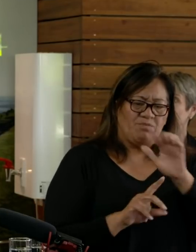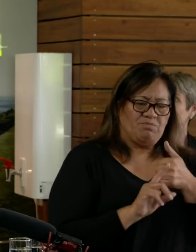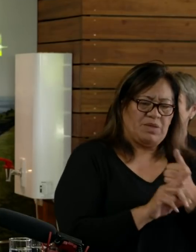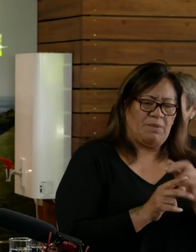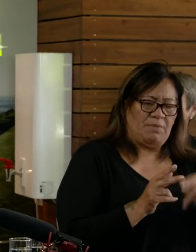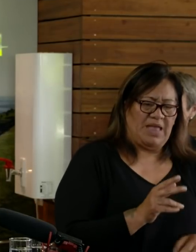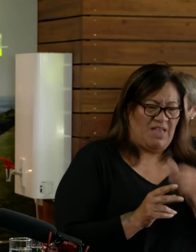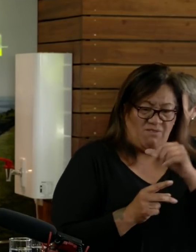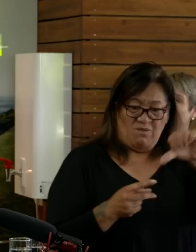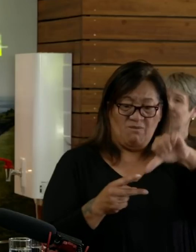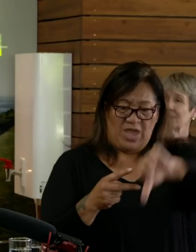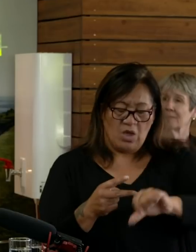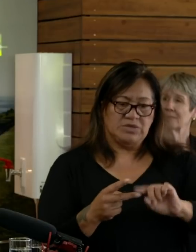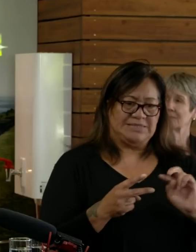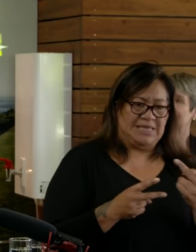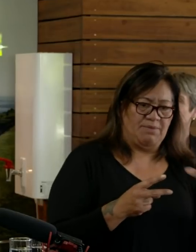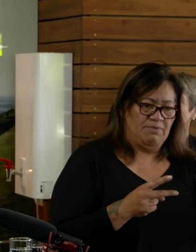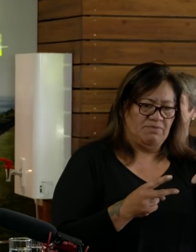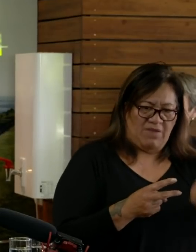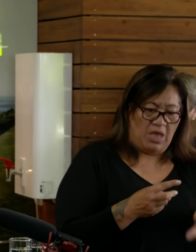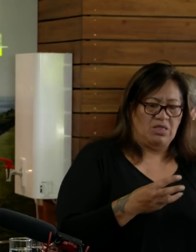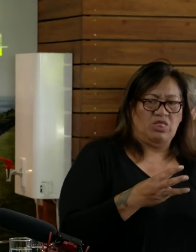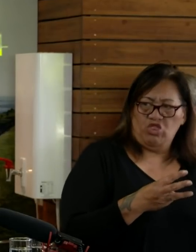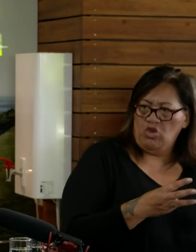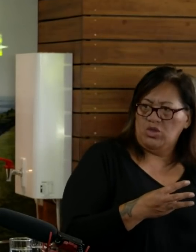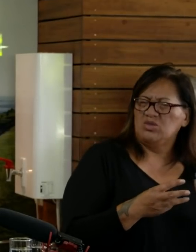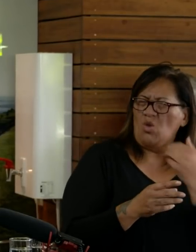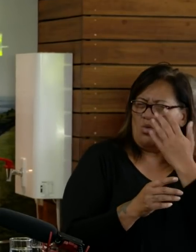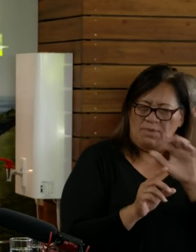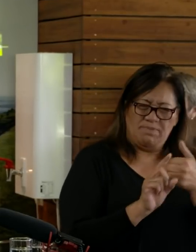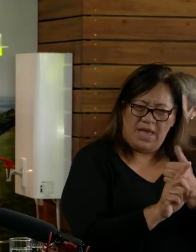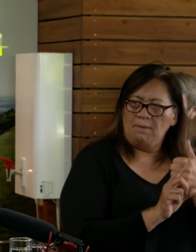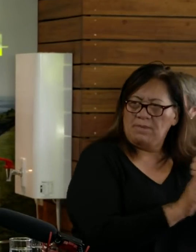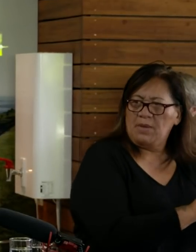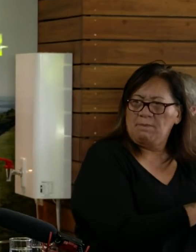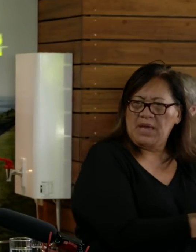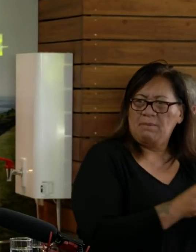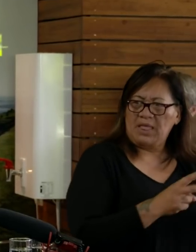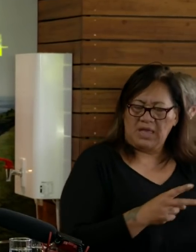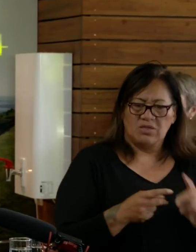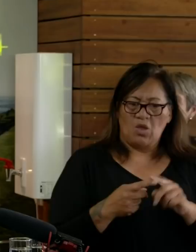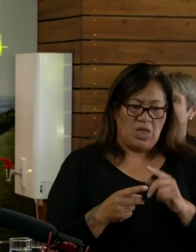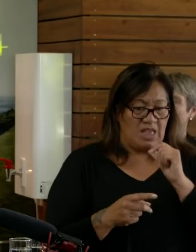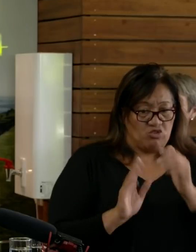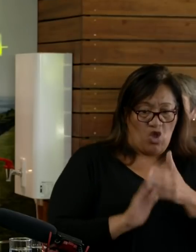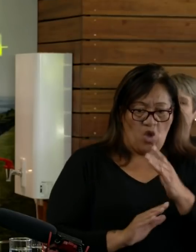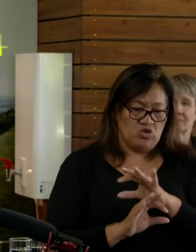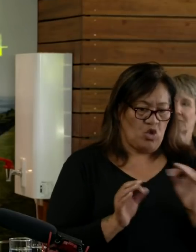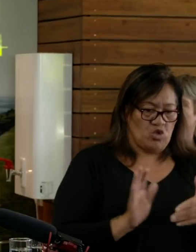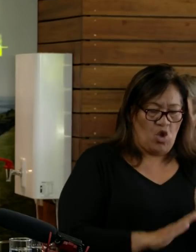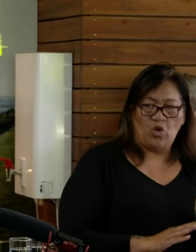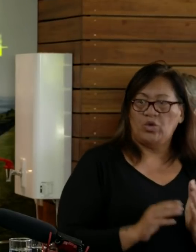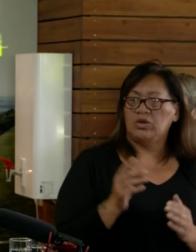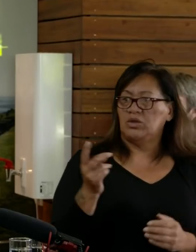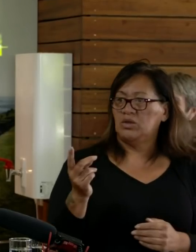place, so that the planning included contingency as to whether to go or not to go. That's how you did